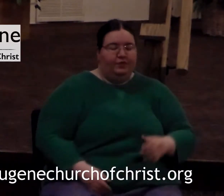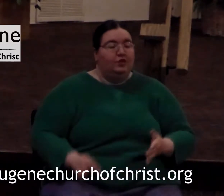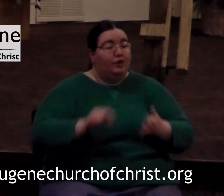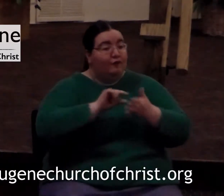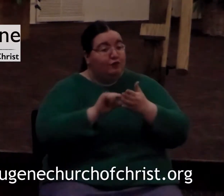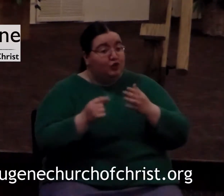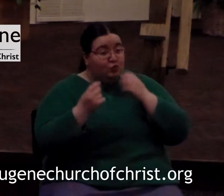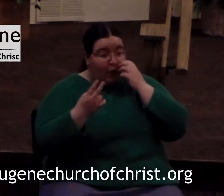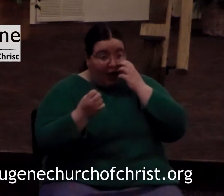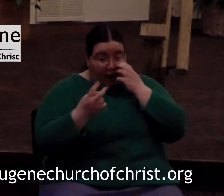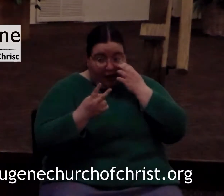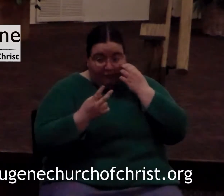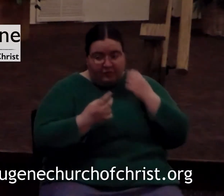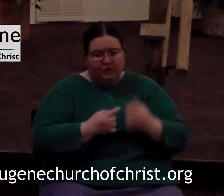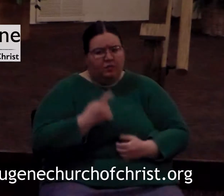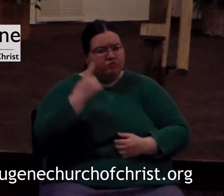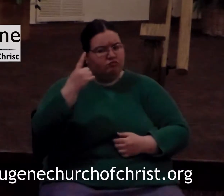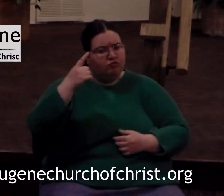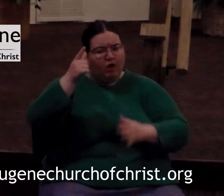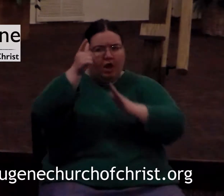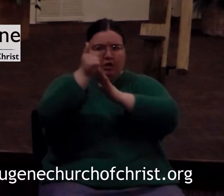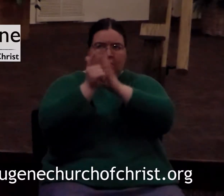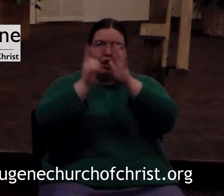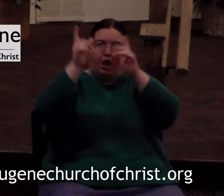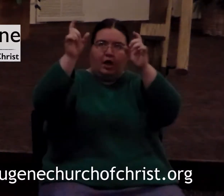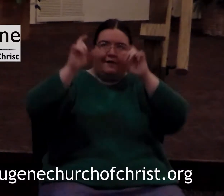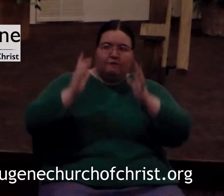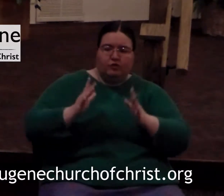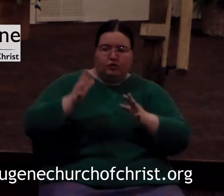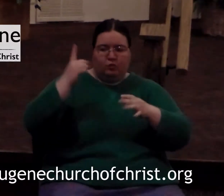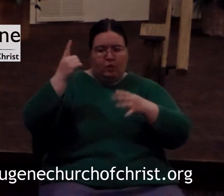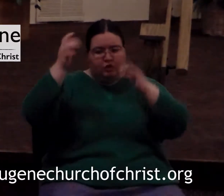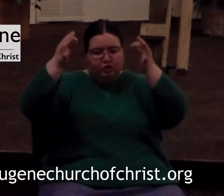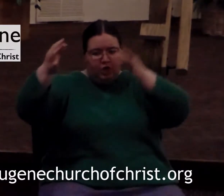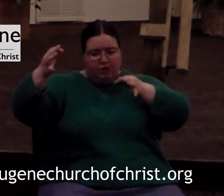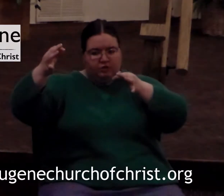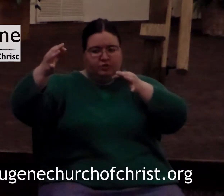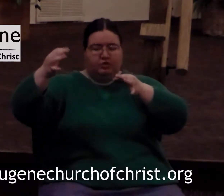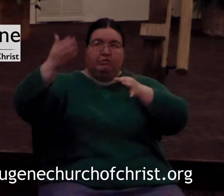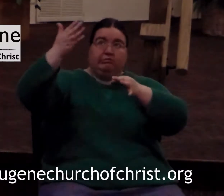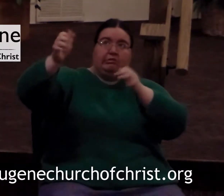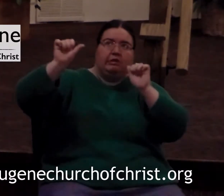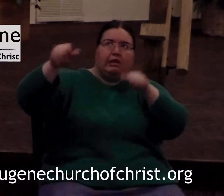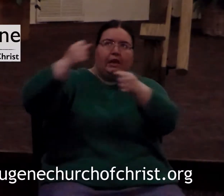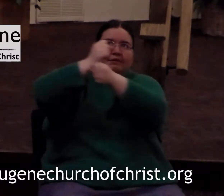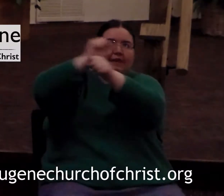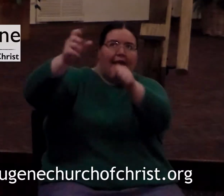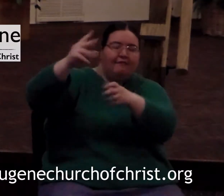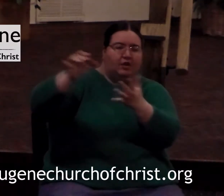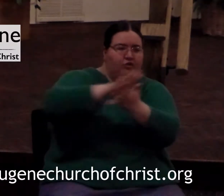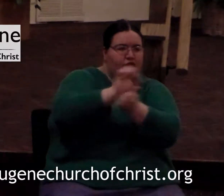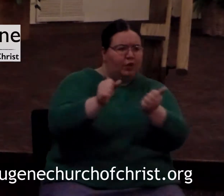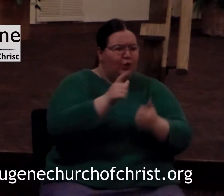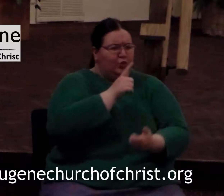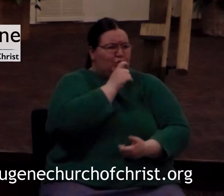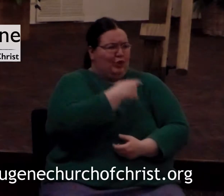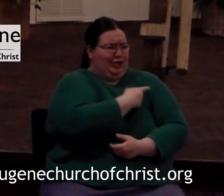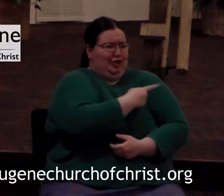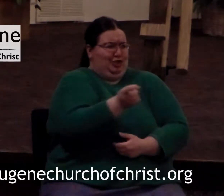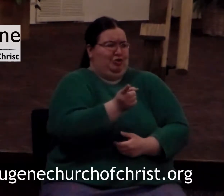the one who is able to save and destroy, but you, who are you to judge your neighbor?" Who are you? Or maybe